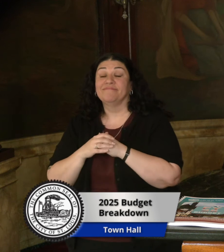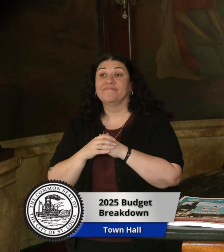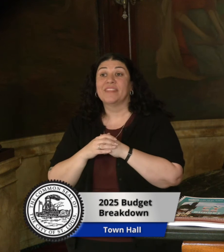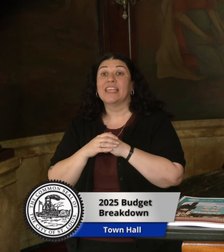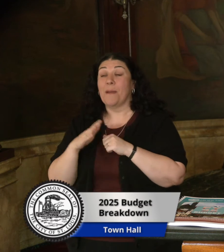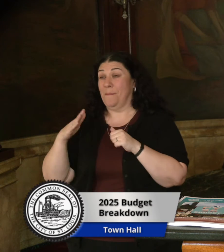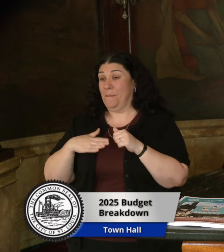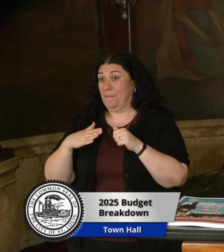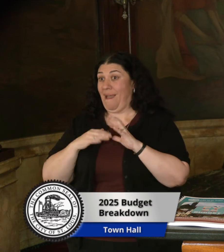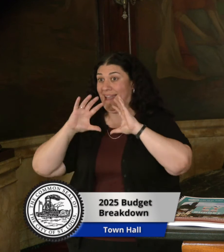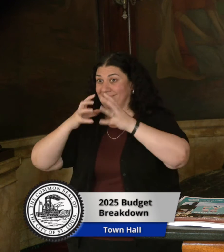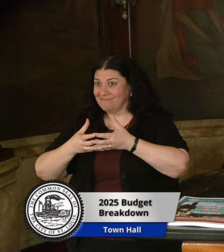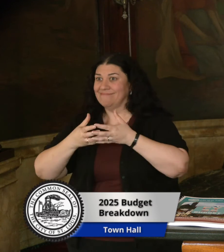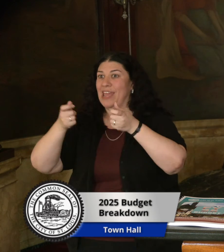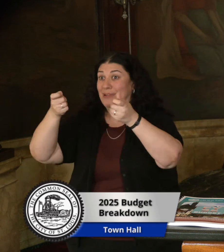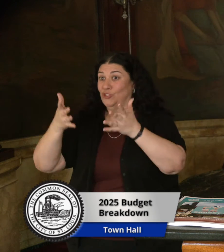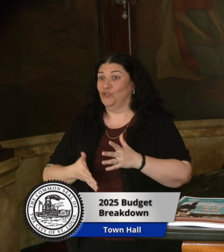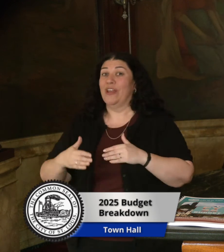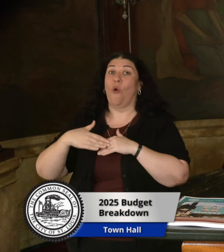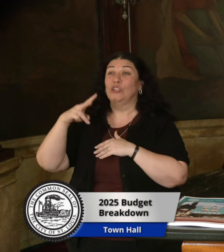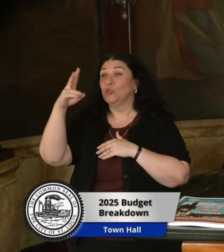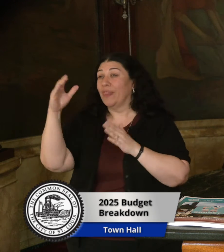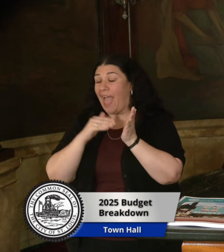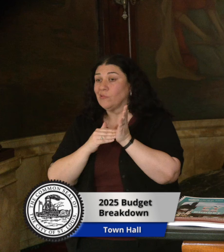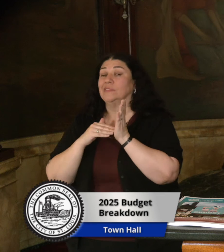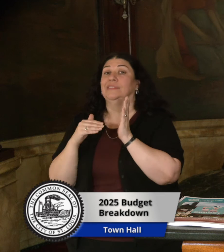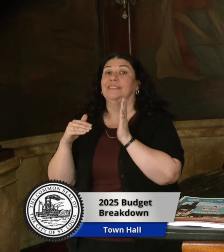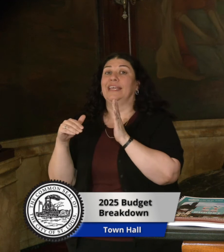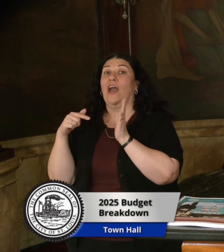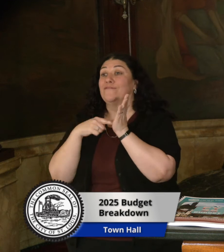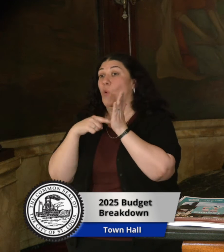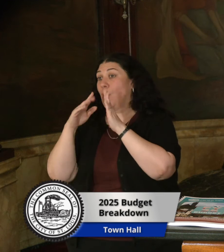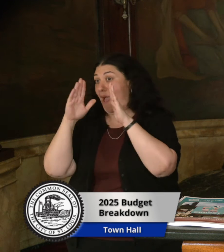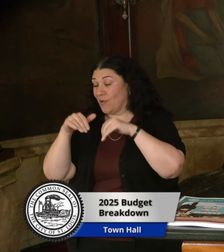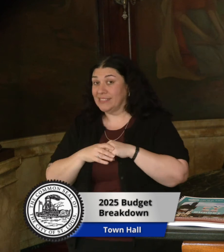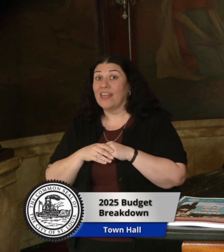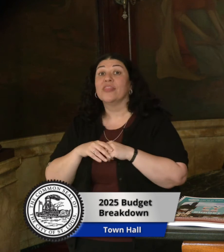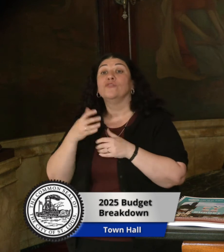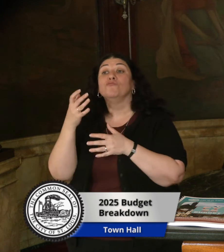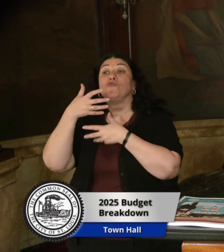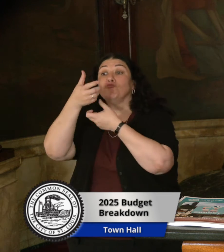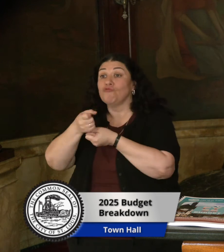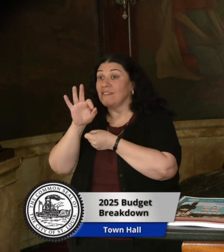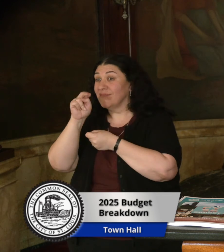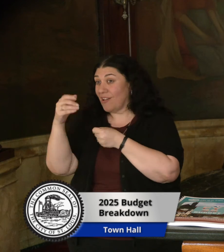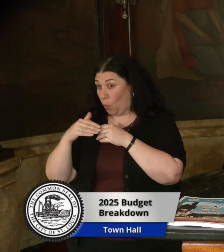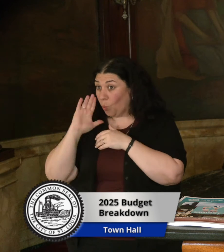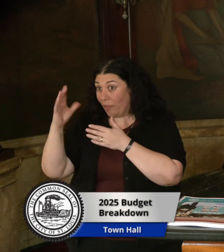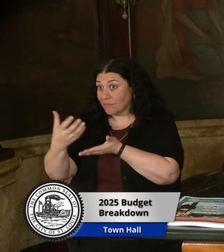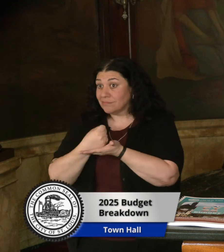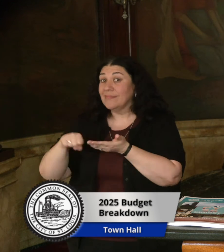helping fund over 2,000 affordable housing units in the city. The Affordable Housing Trust Fund will receive $6.5